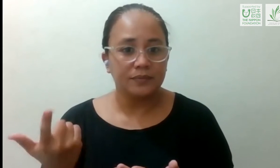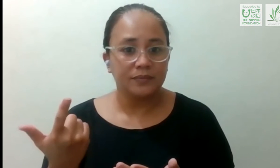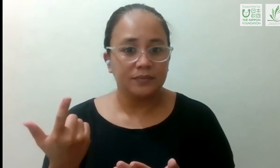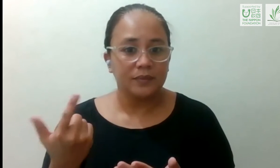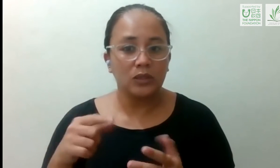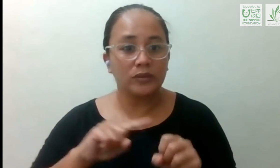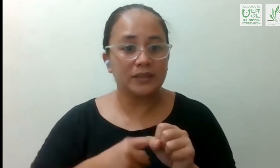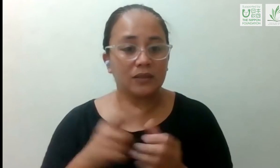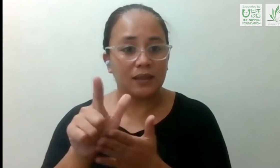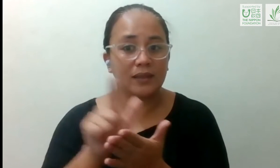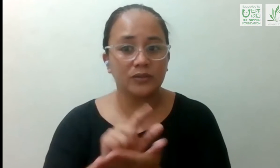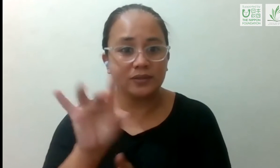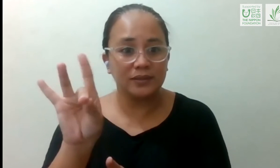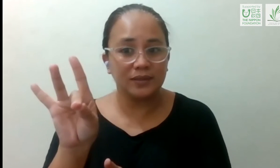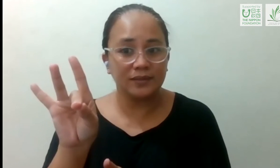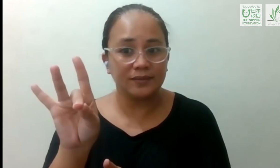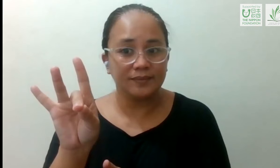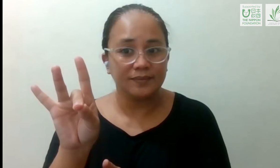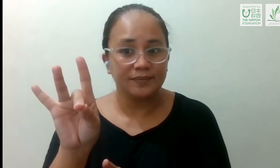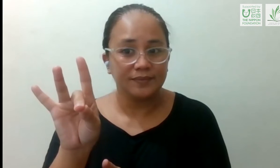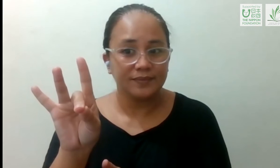start lesson 8.